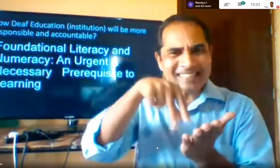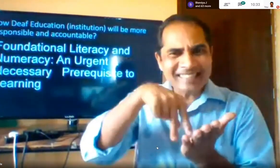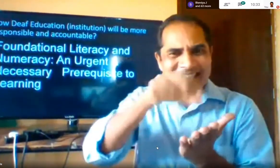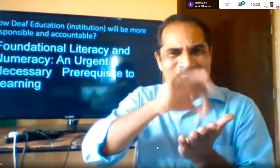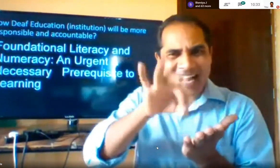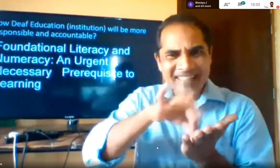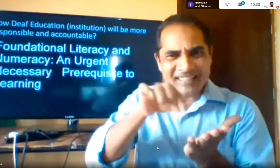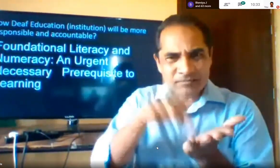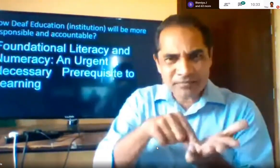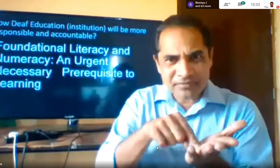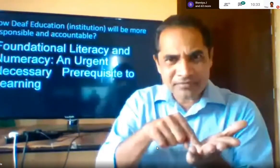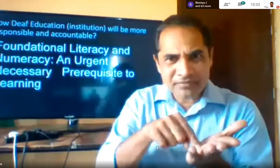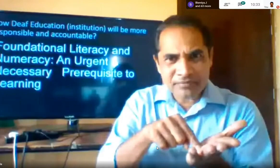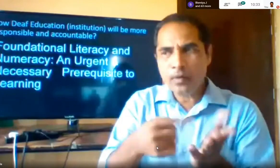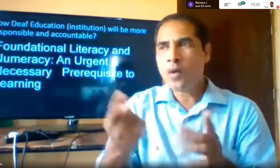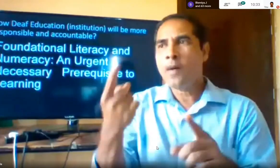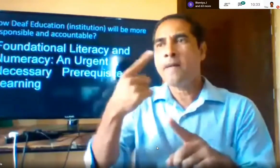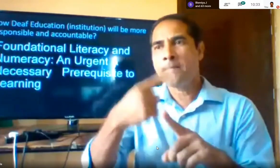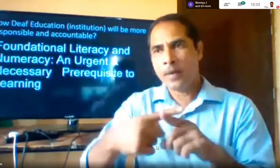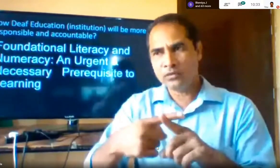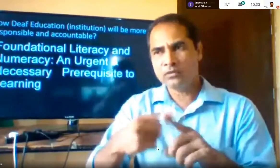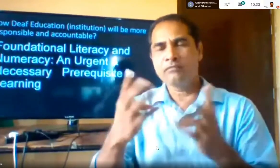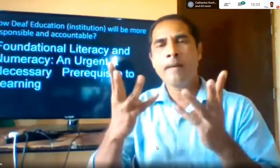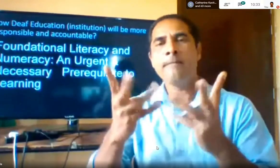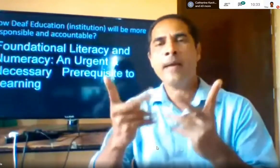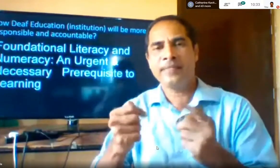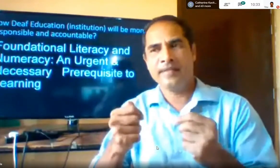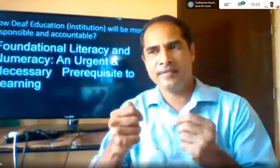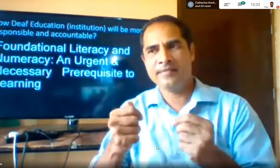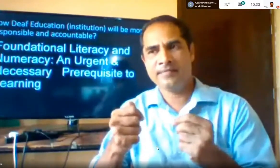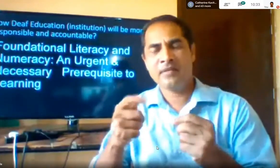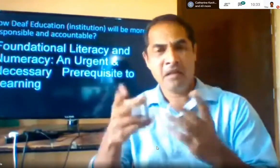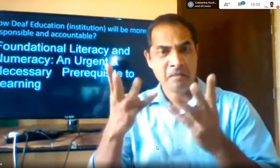So next is foundation for literacy and numeracy.